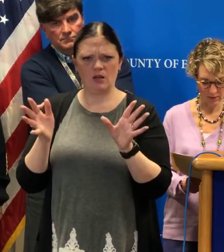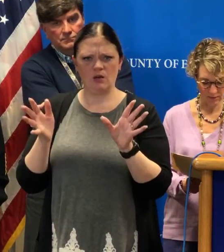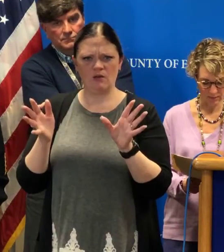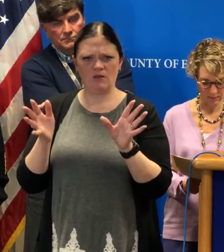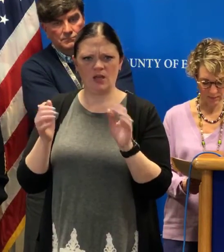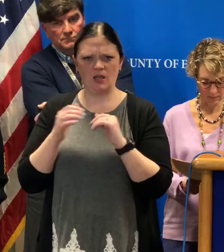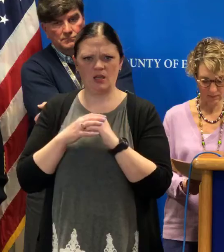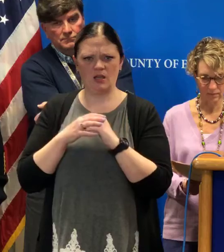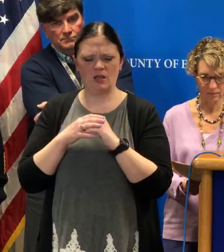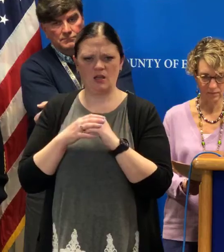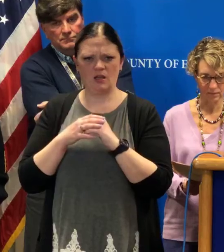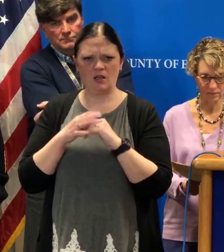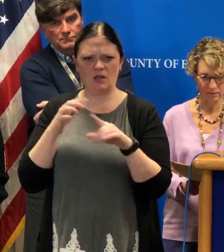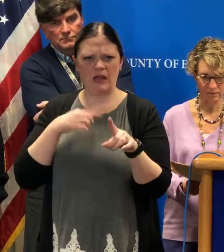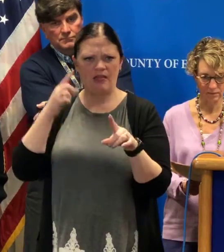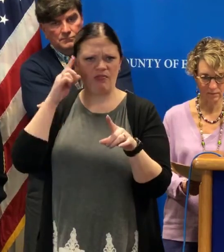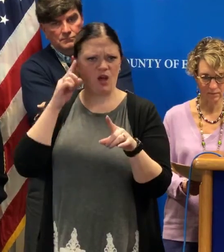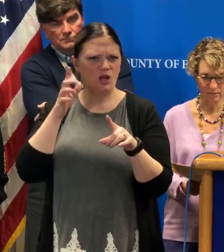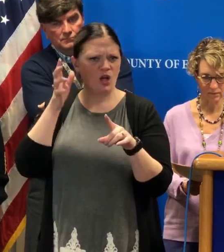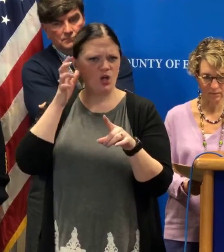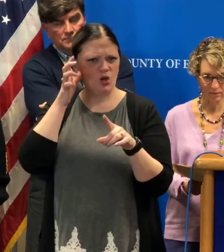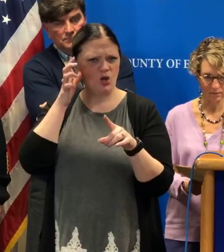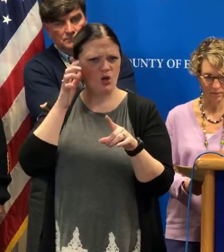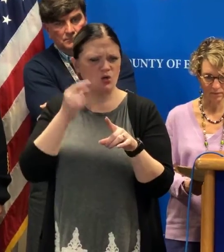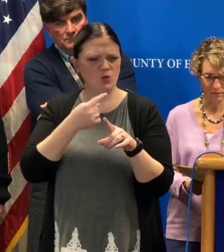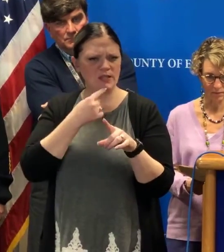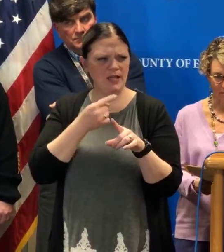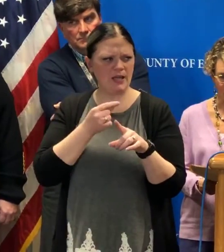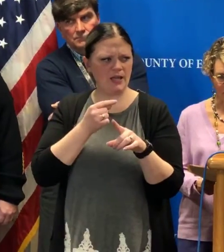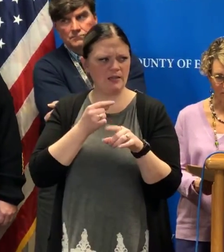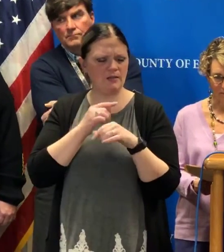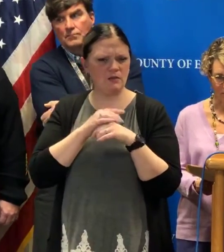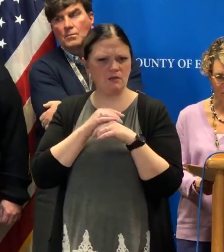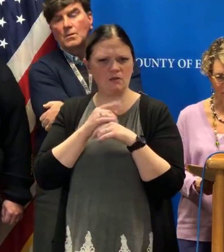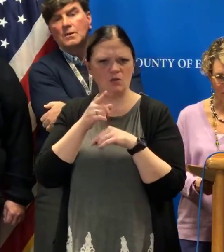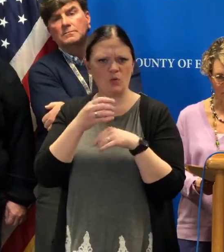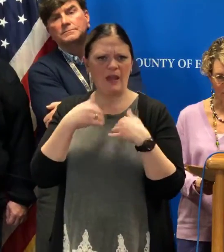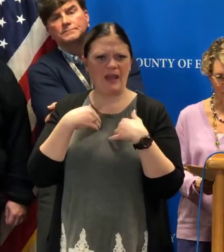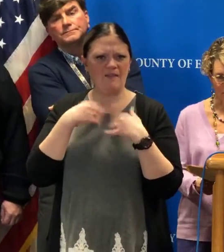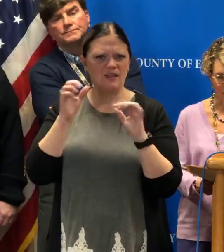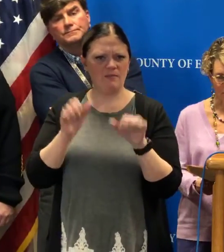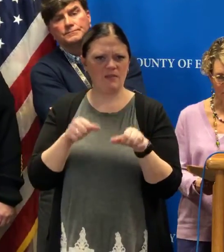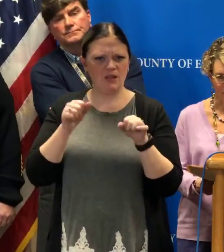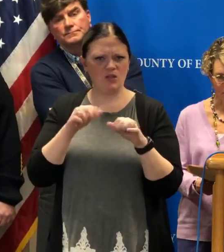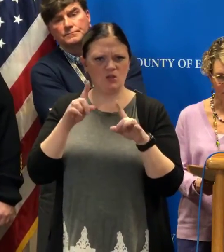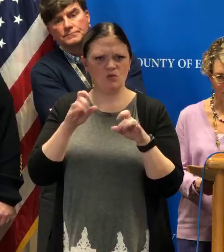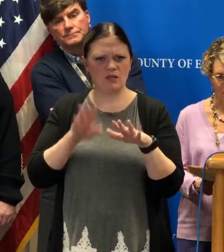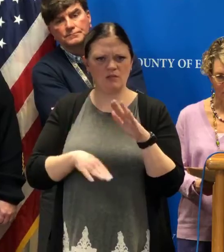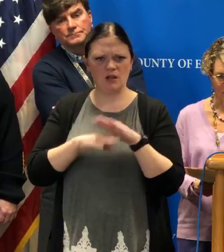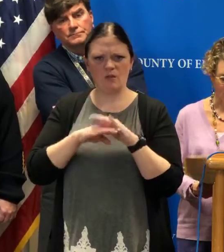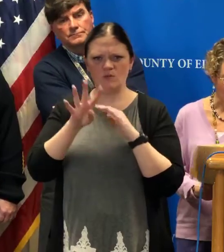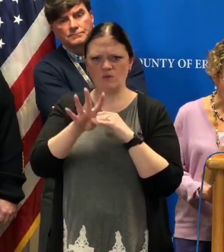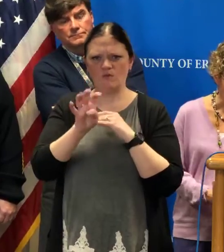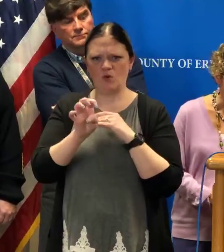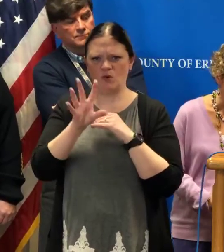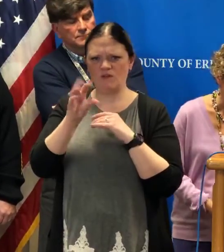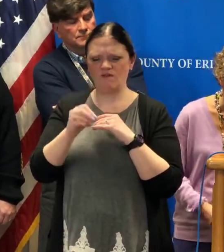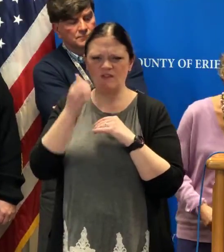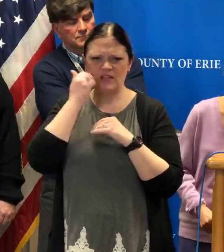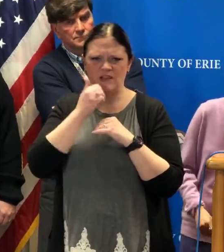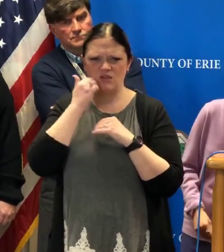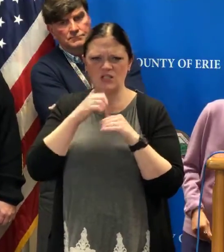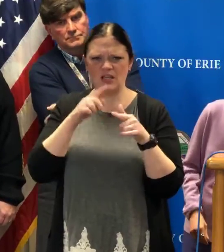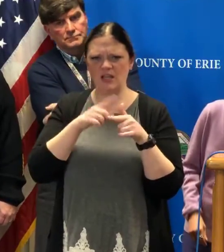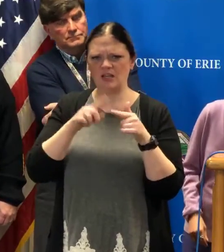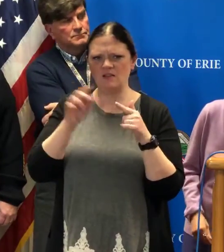Sure. I thought I heard at one point you said that you had the capacity to test up to 450 per day, and then another